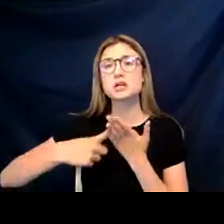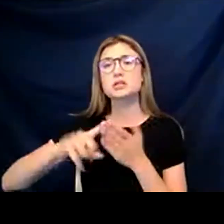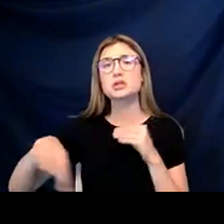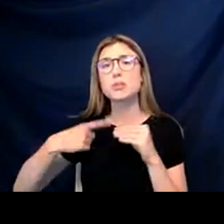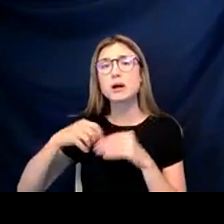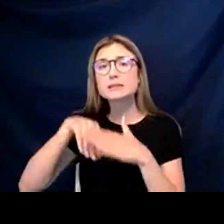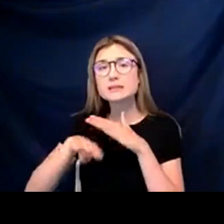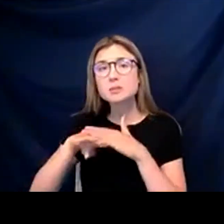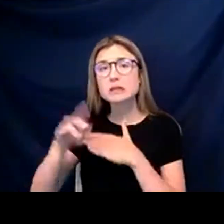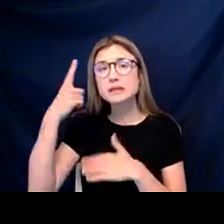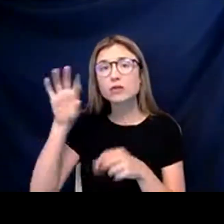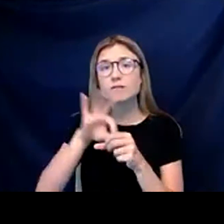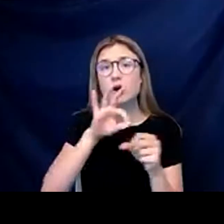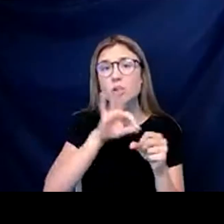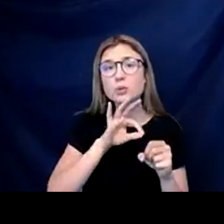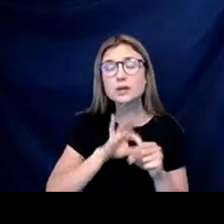voting.